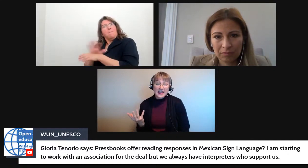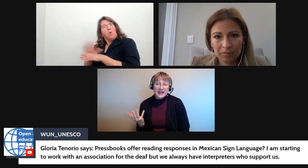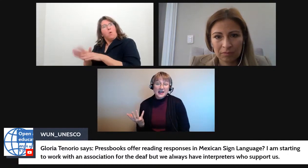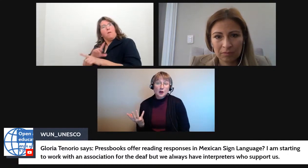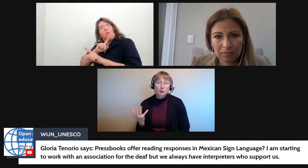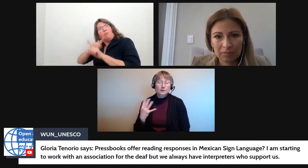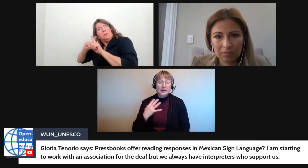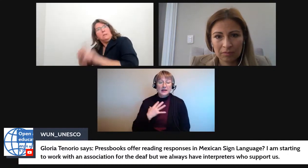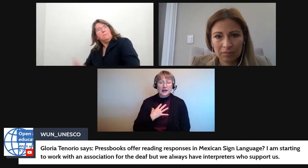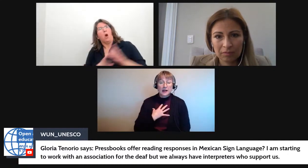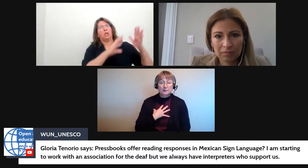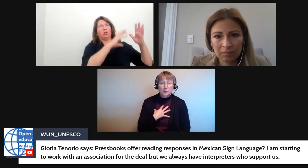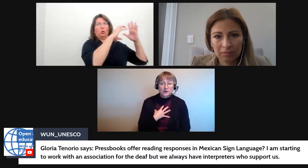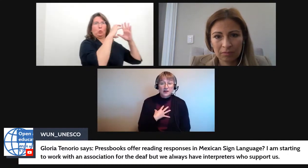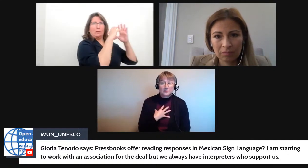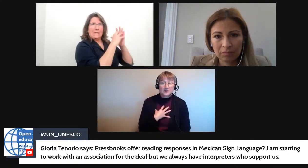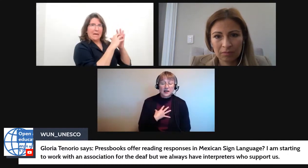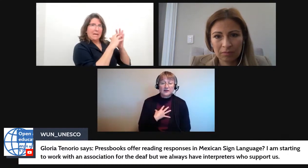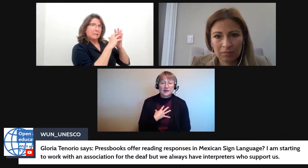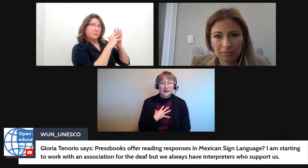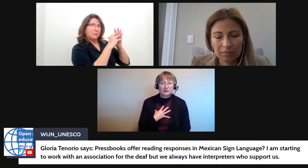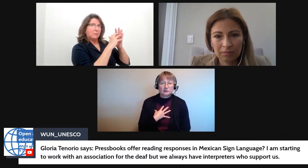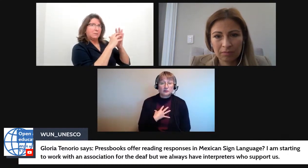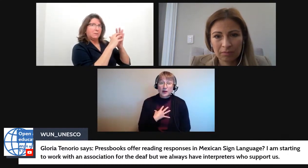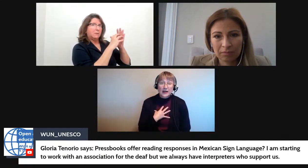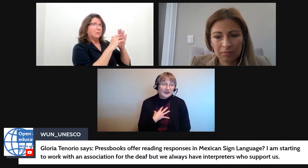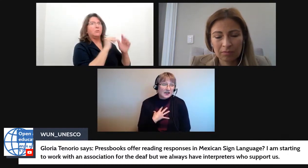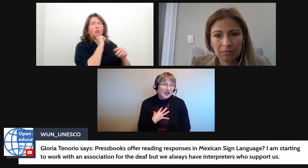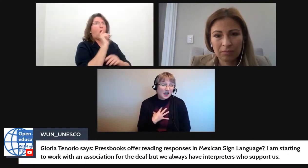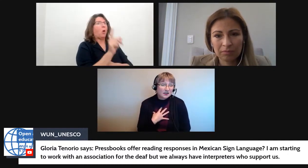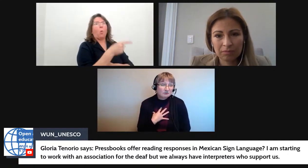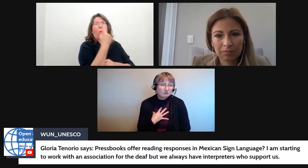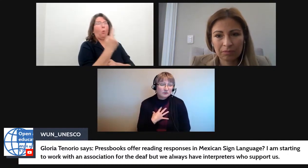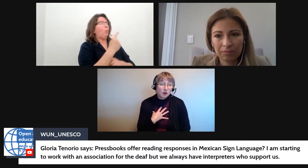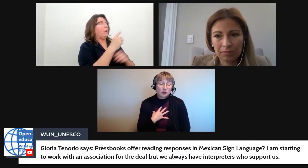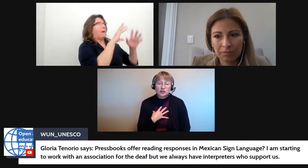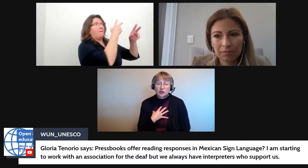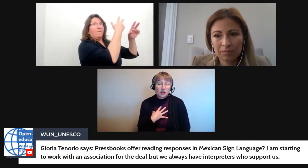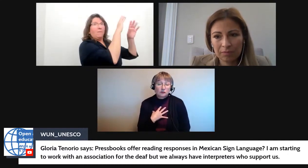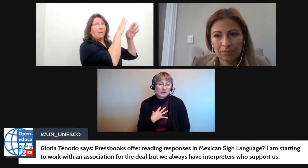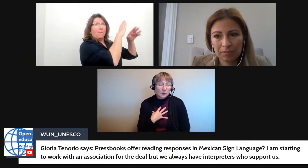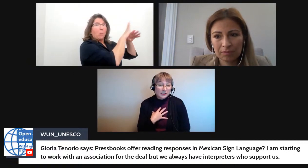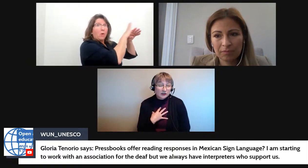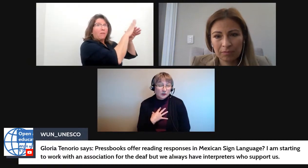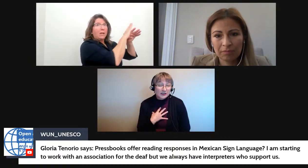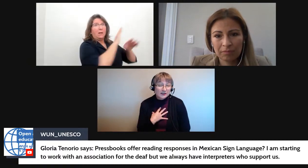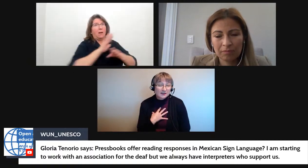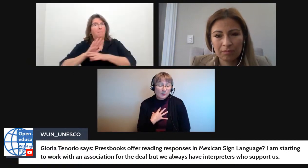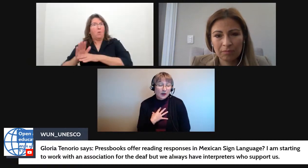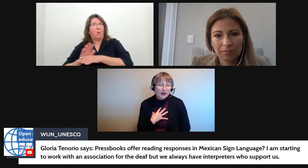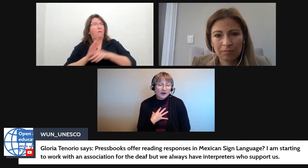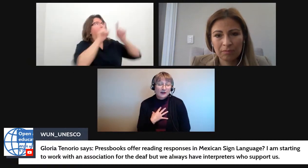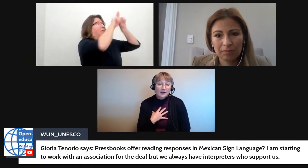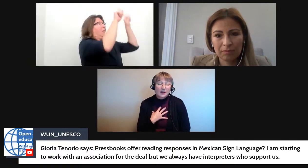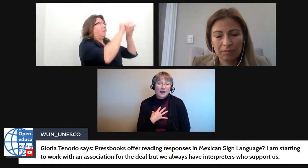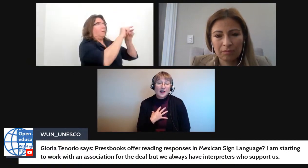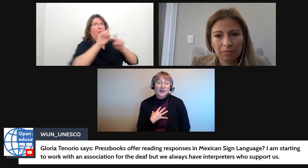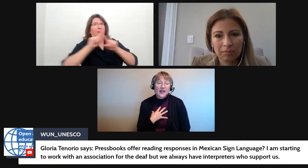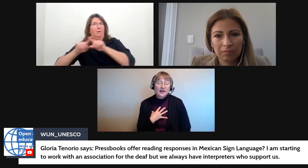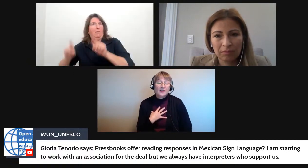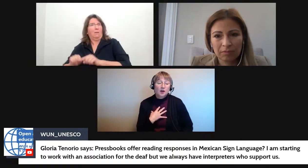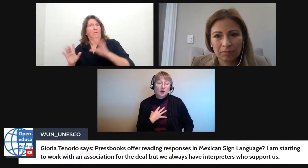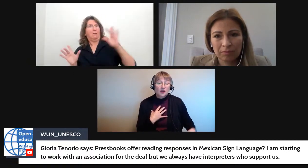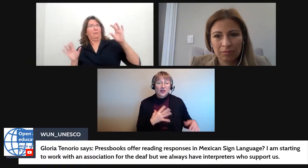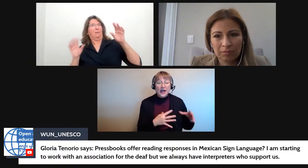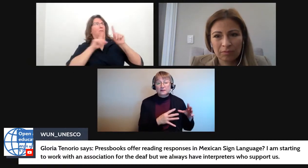then they would make a movie themselves translating that or responding to it in some way.